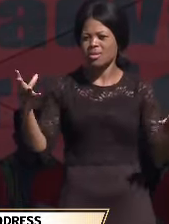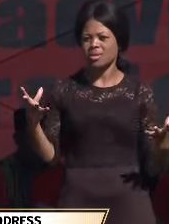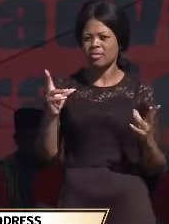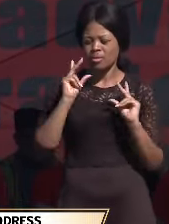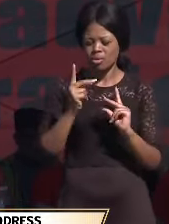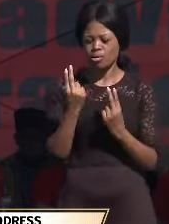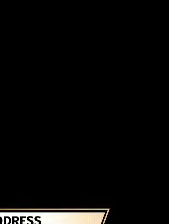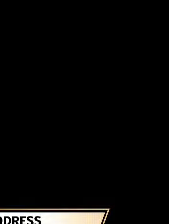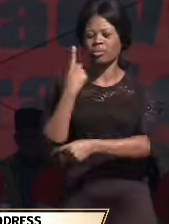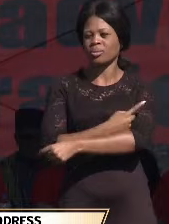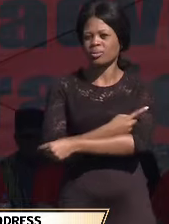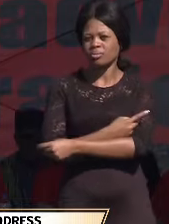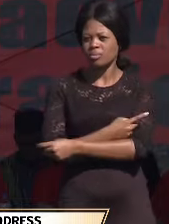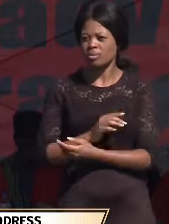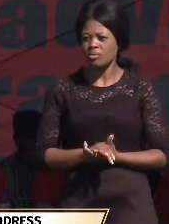that new dawn.